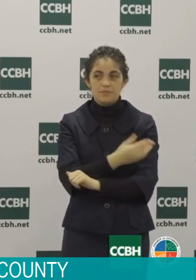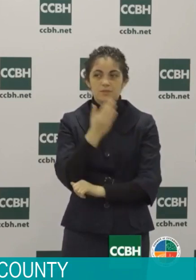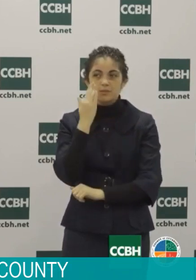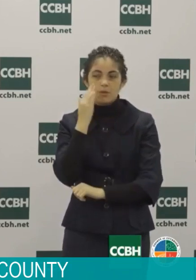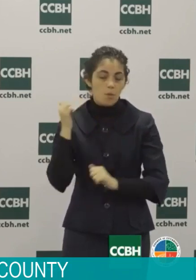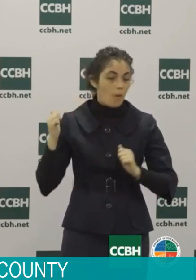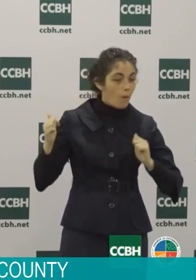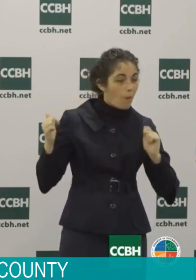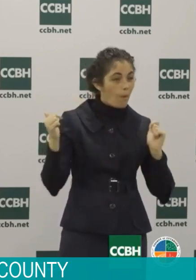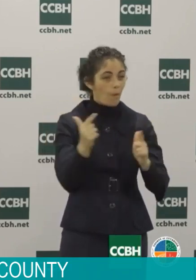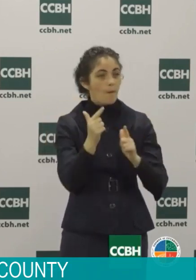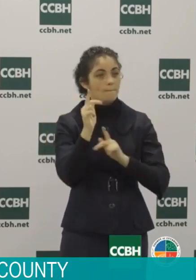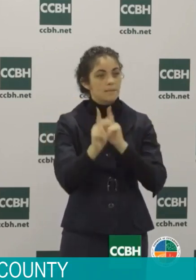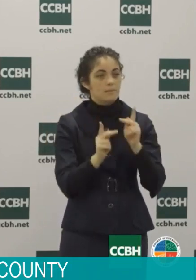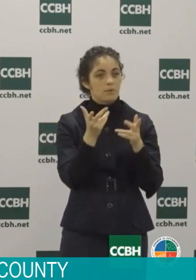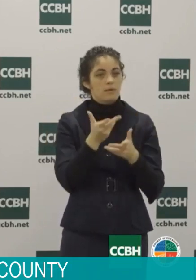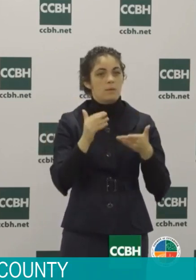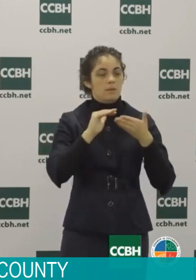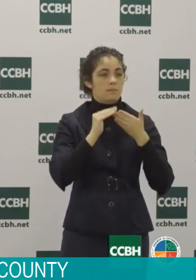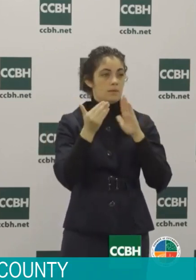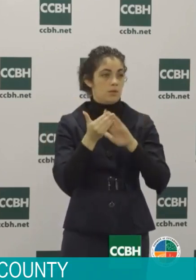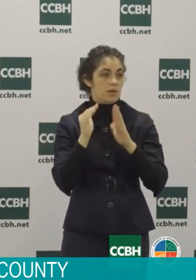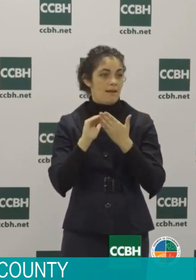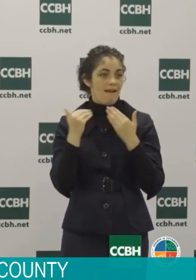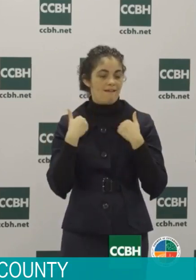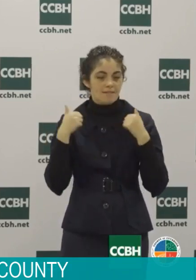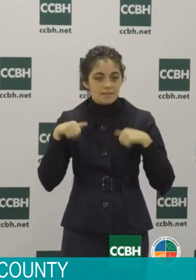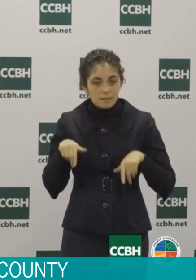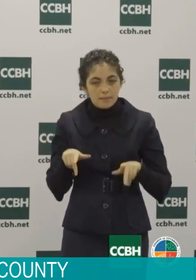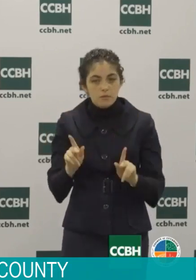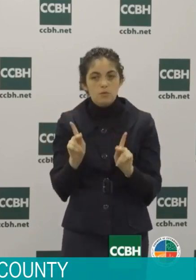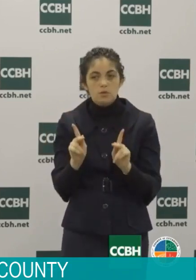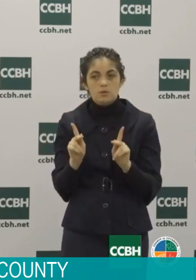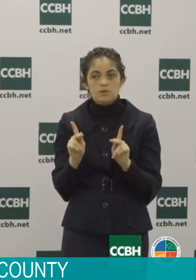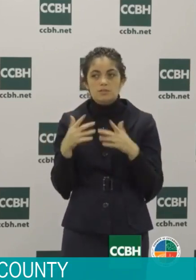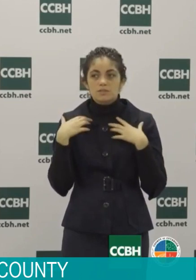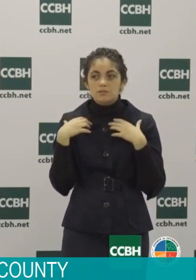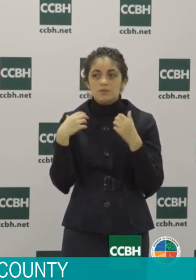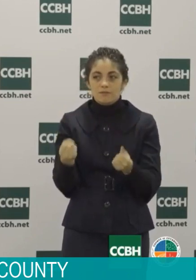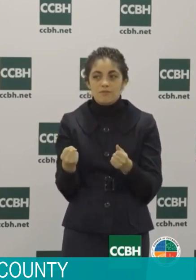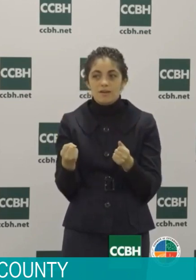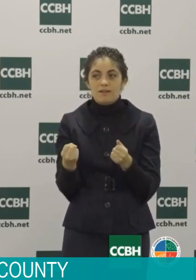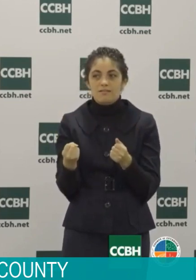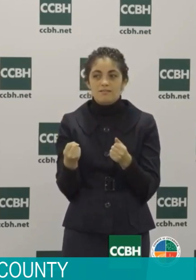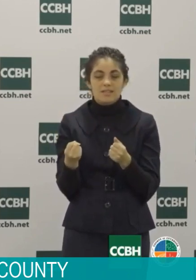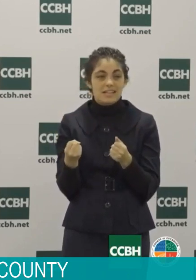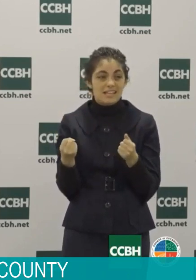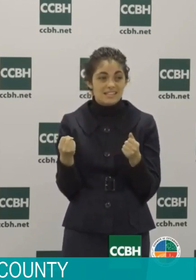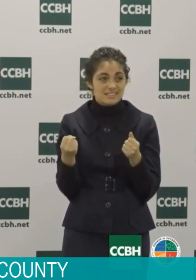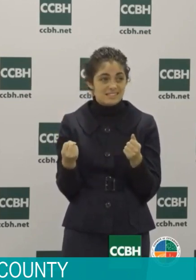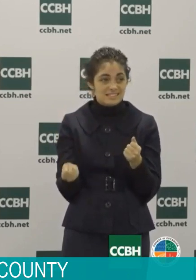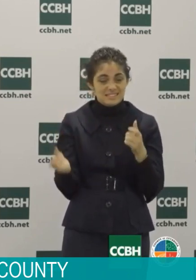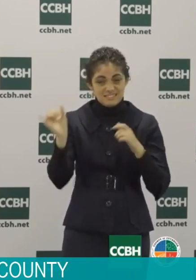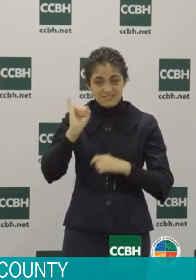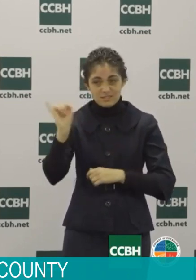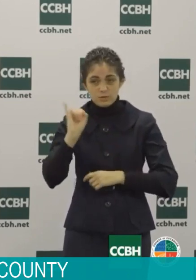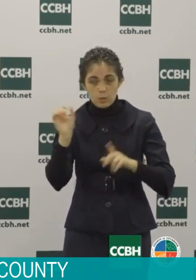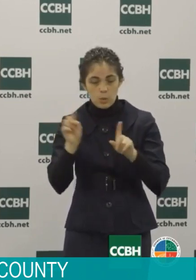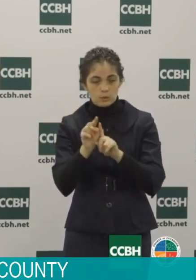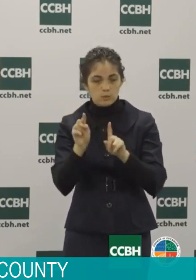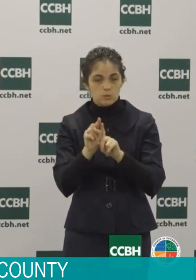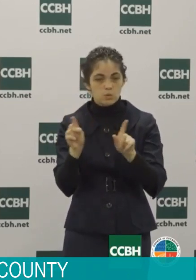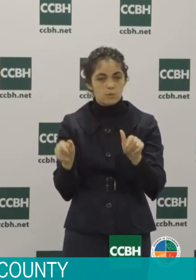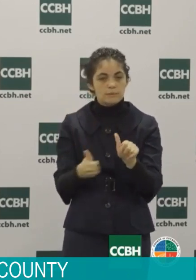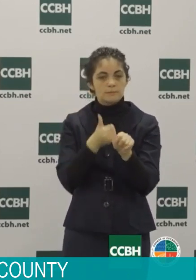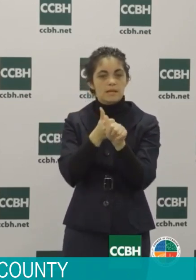ensure everyone in this community has the opportunity to survive this pandemic, and then on the back end of this,